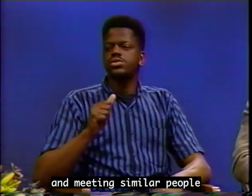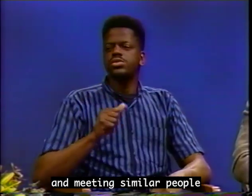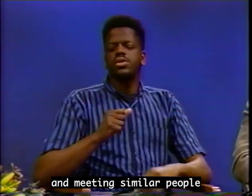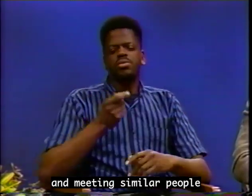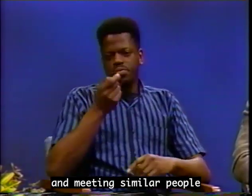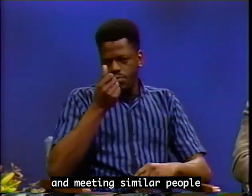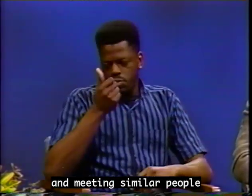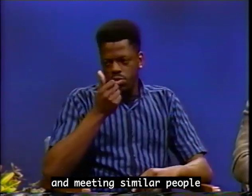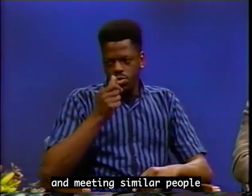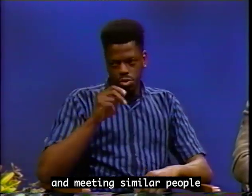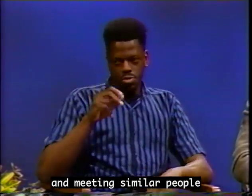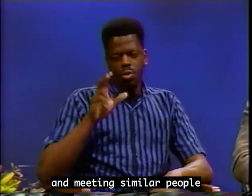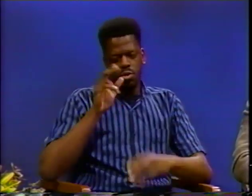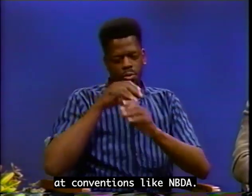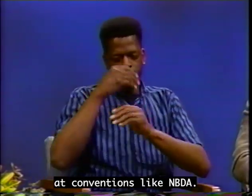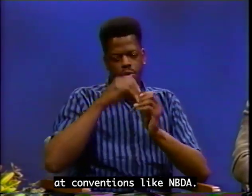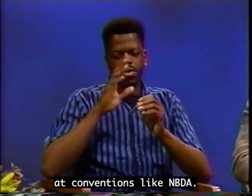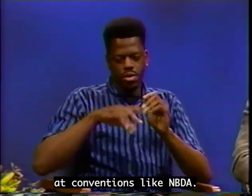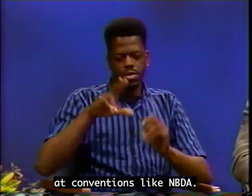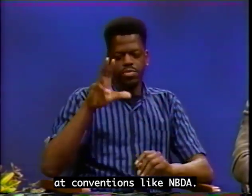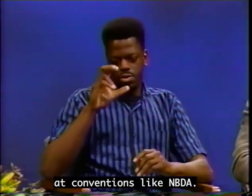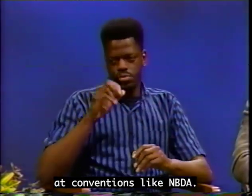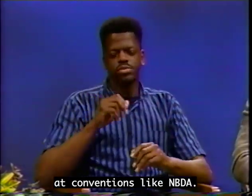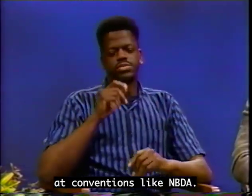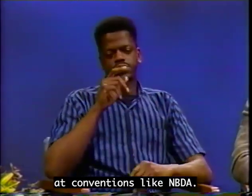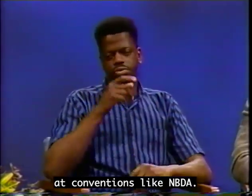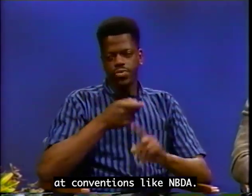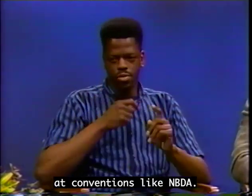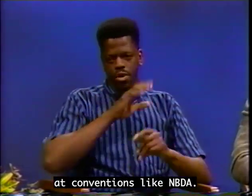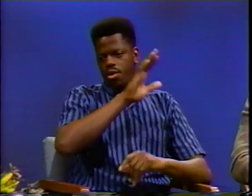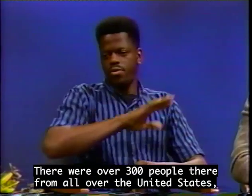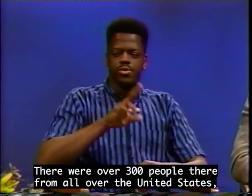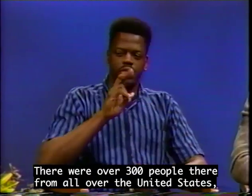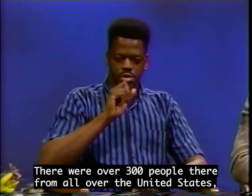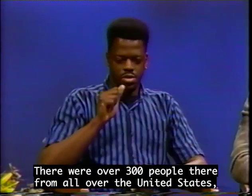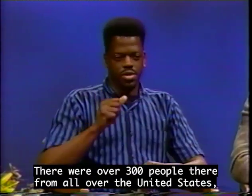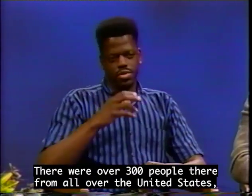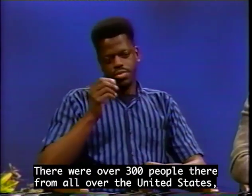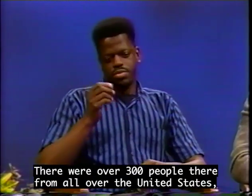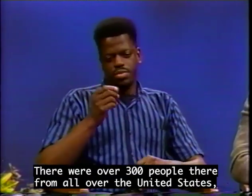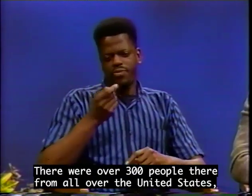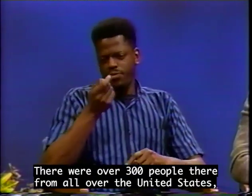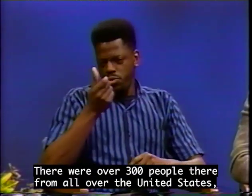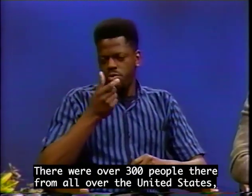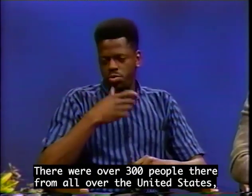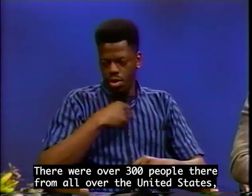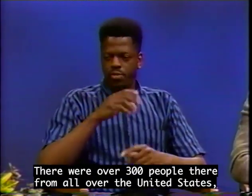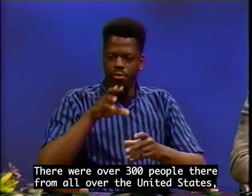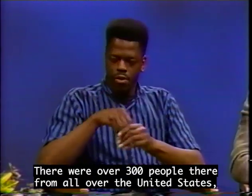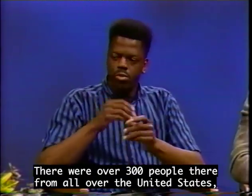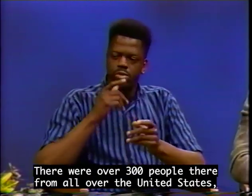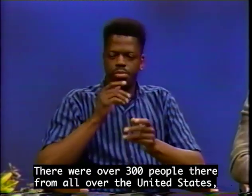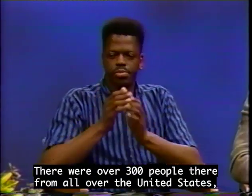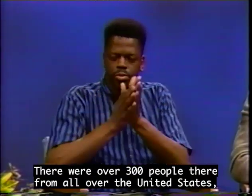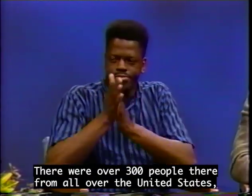meeting similar people at conventions like 300? BDA. Mm-hmm. There were over 300 people there from all over the United